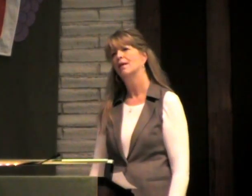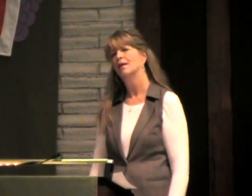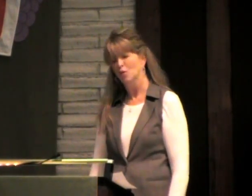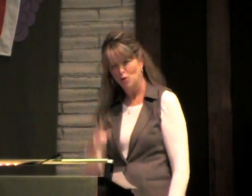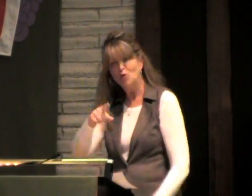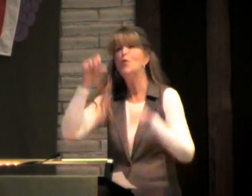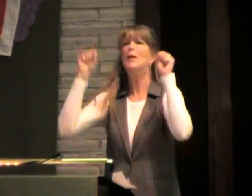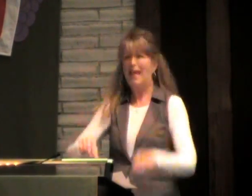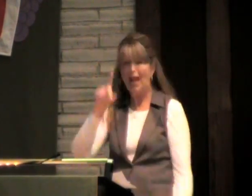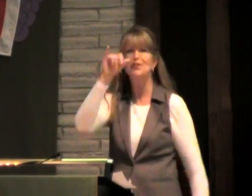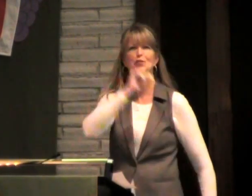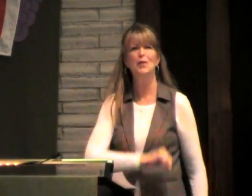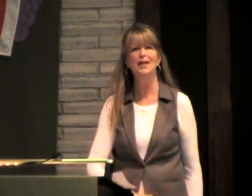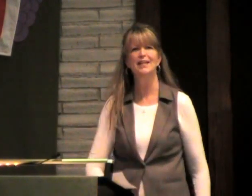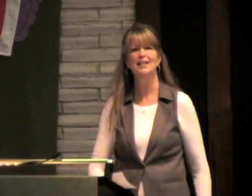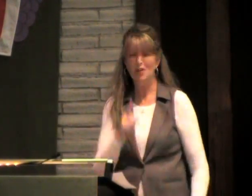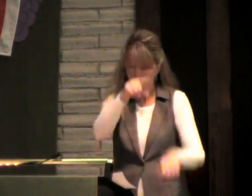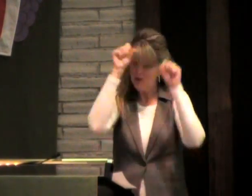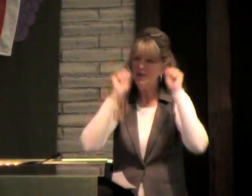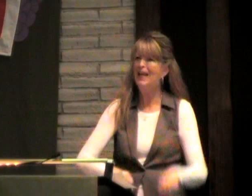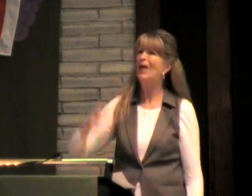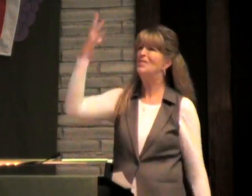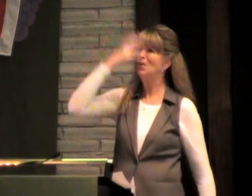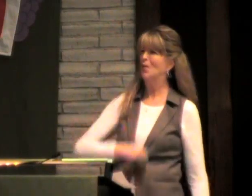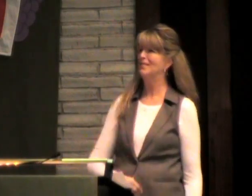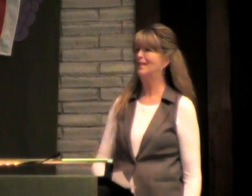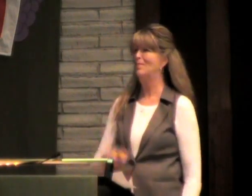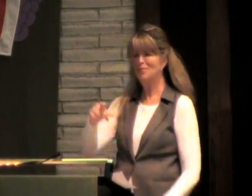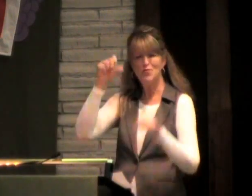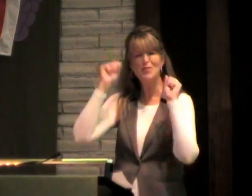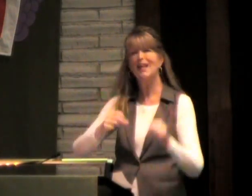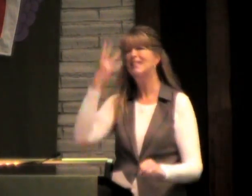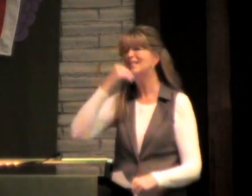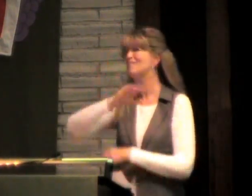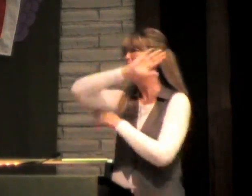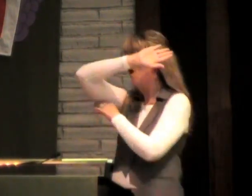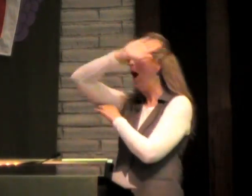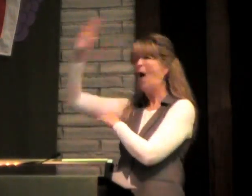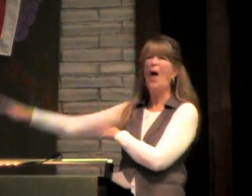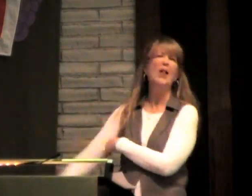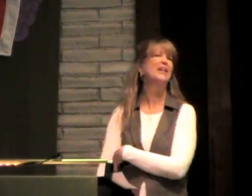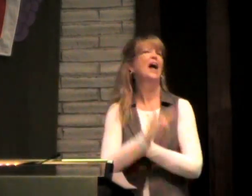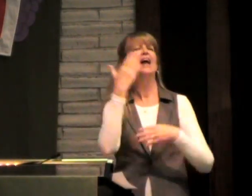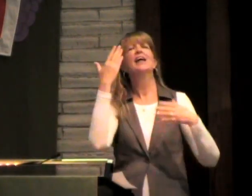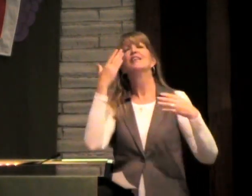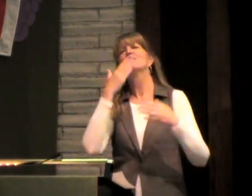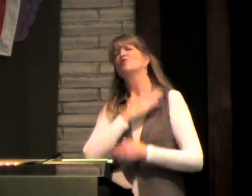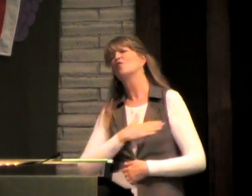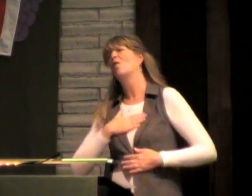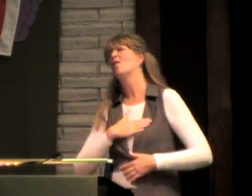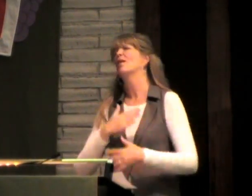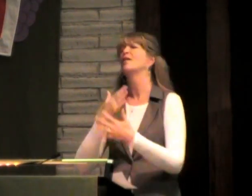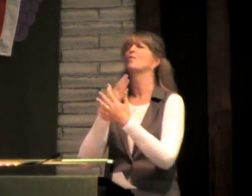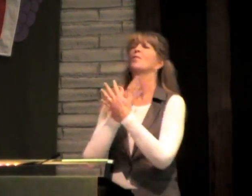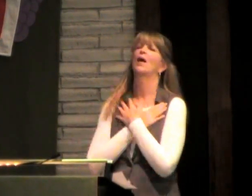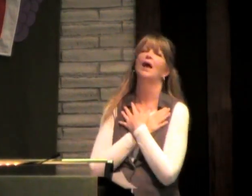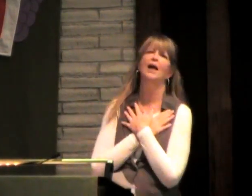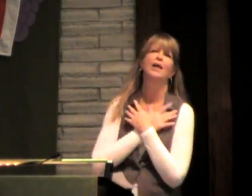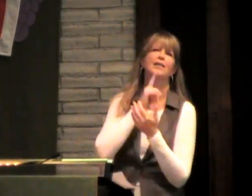you can lay down and sleep. You can fall asleep. You can stay asleep all night long. You